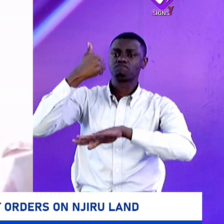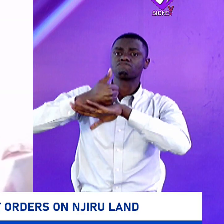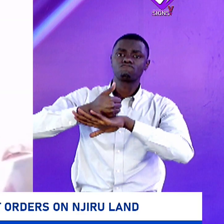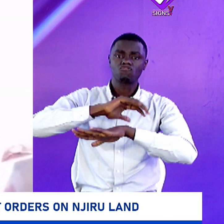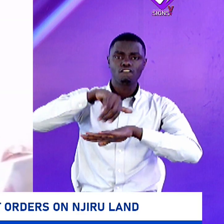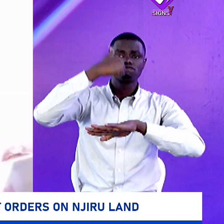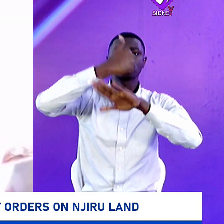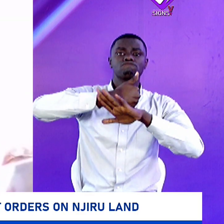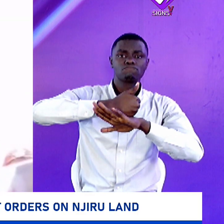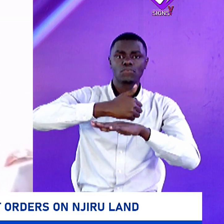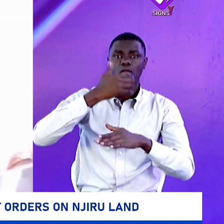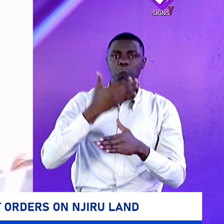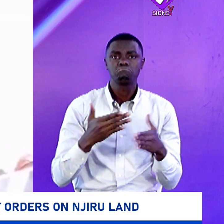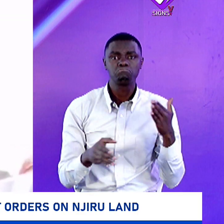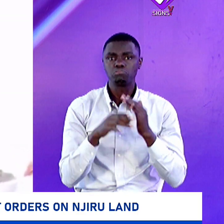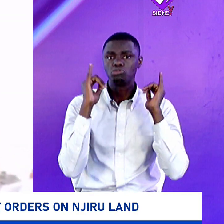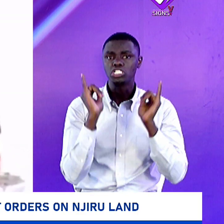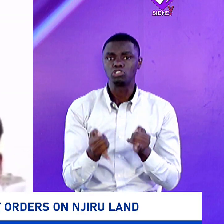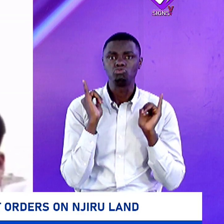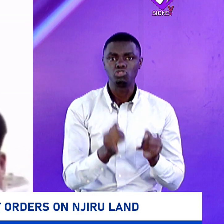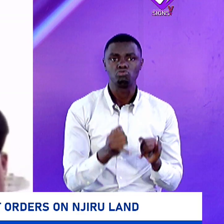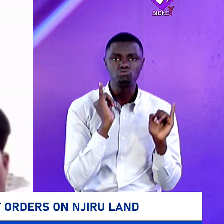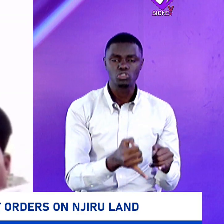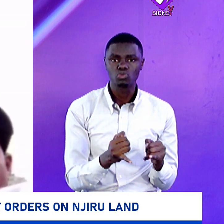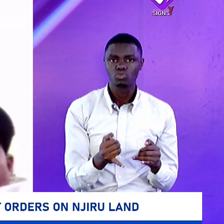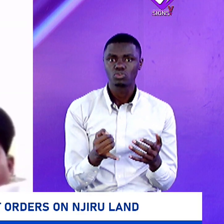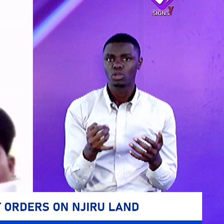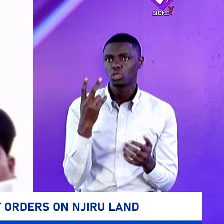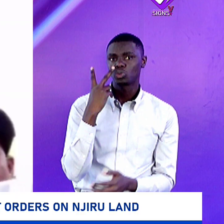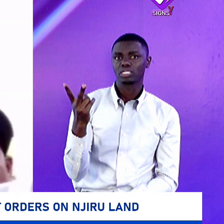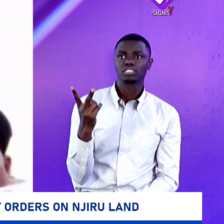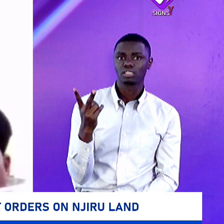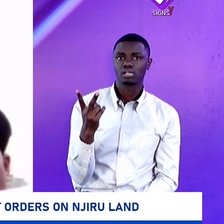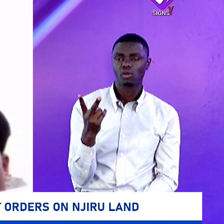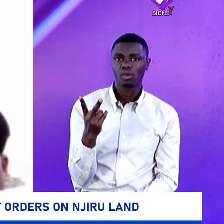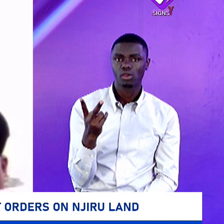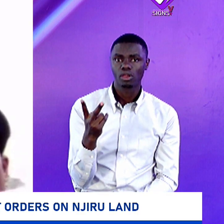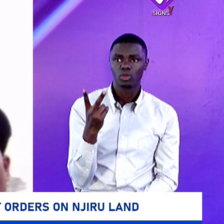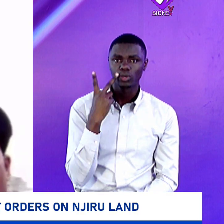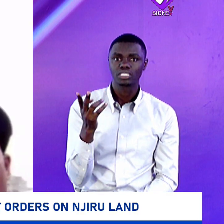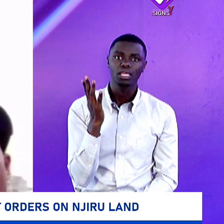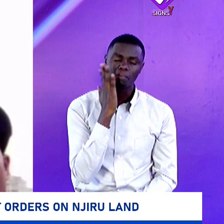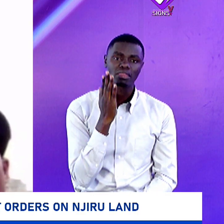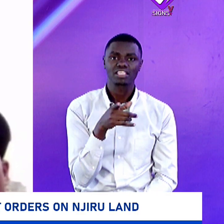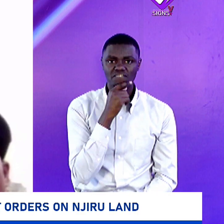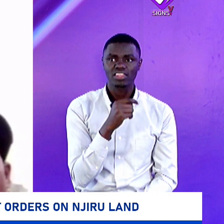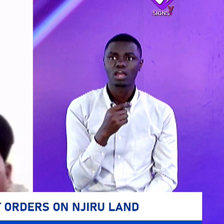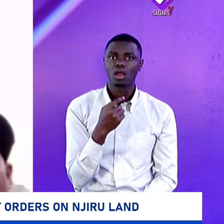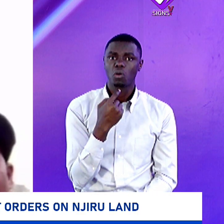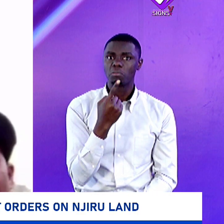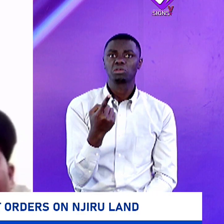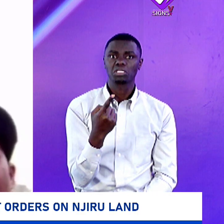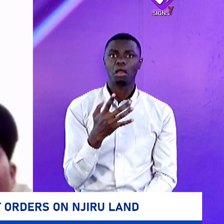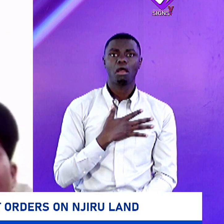new building in the name of now what you can see our mothers, I say brother and the fathers, that they have now started selling our